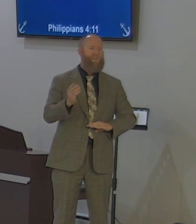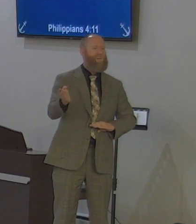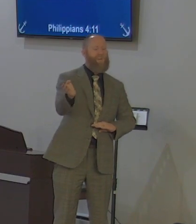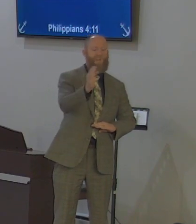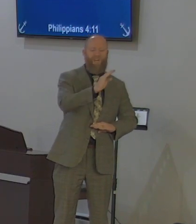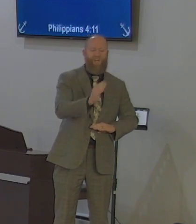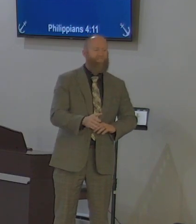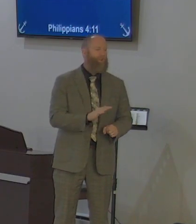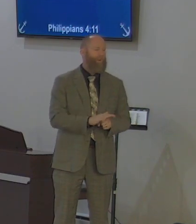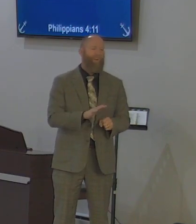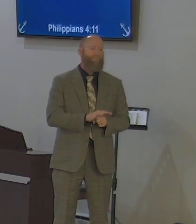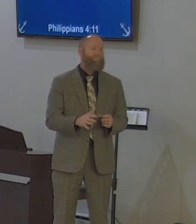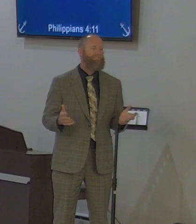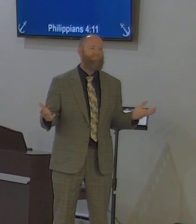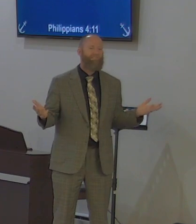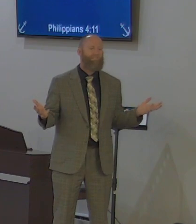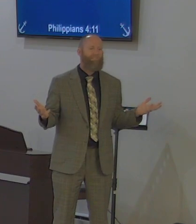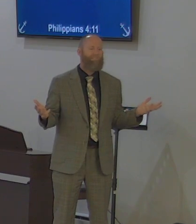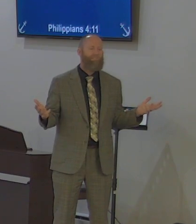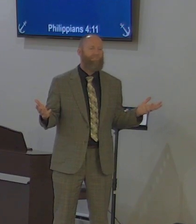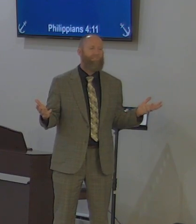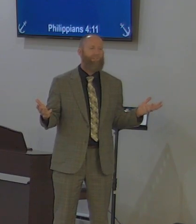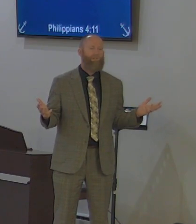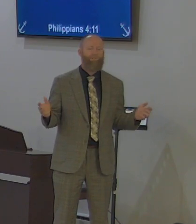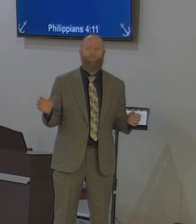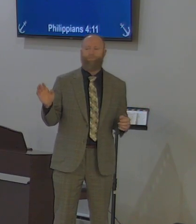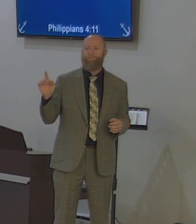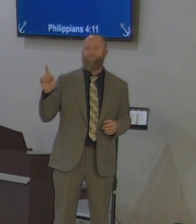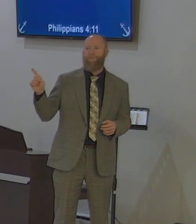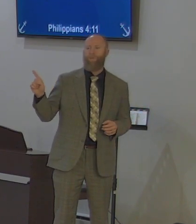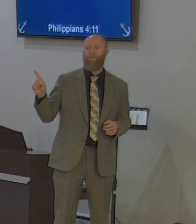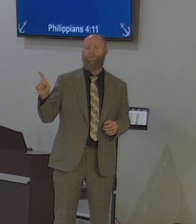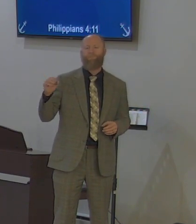We were setting Rapid City, South Dakota one time.